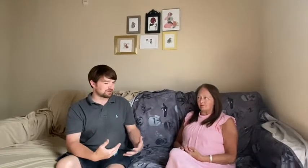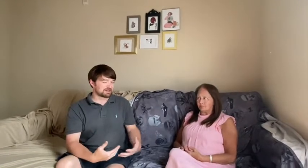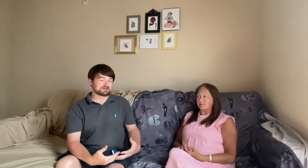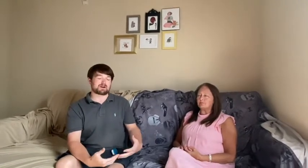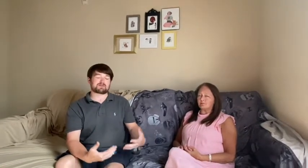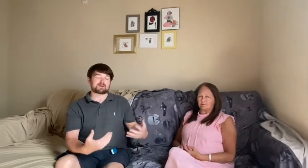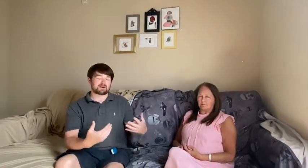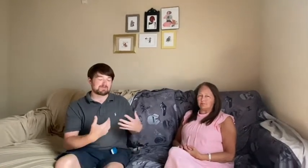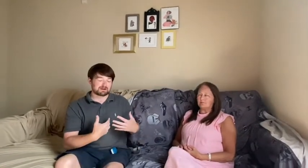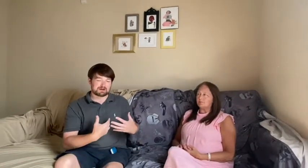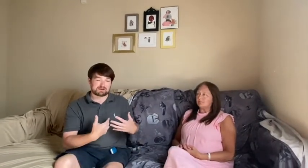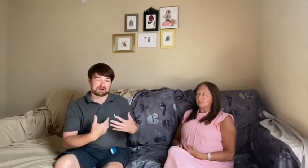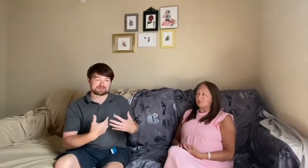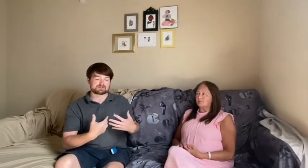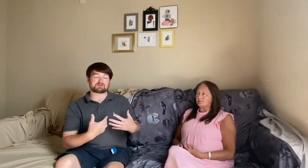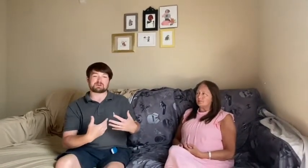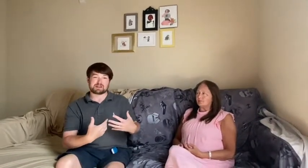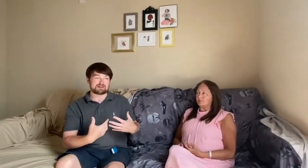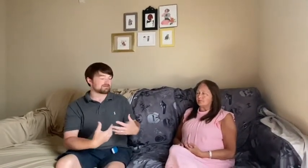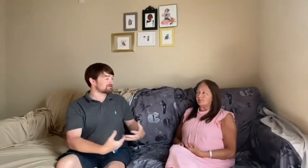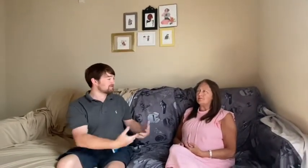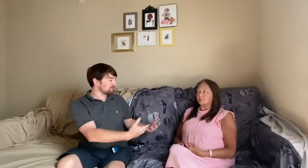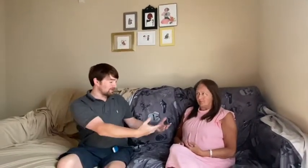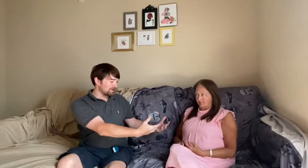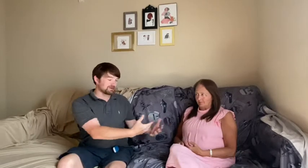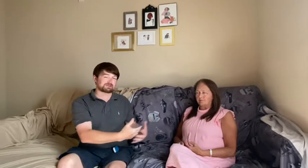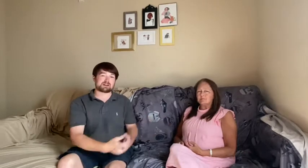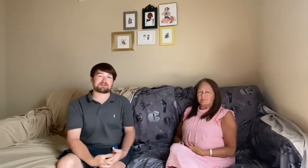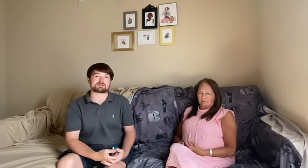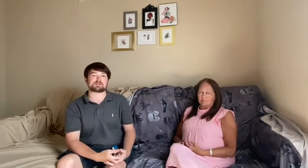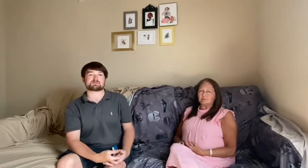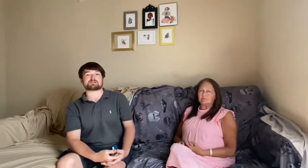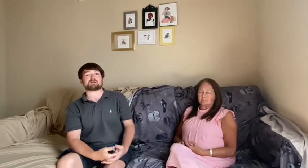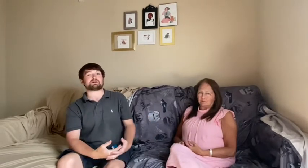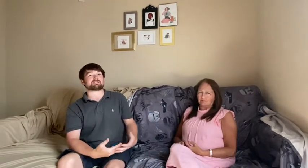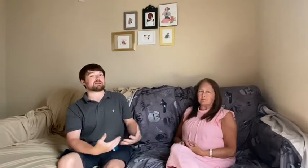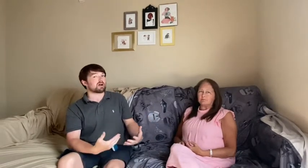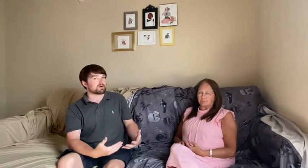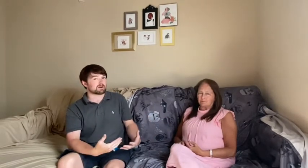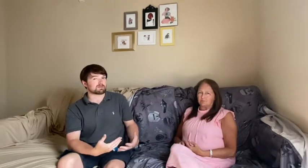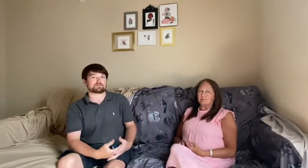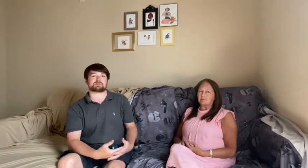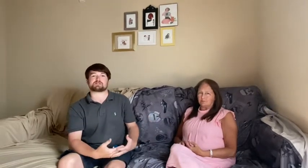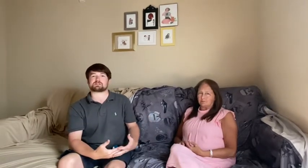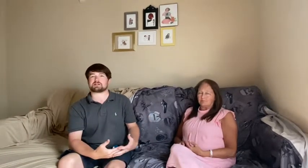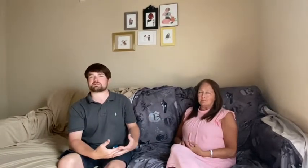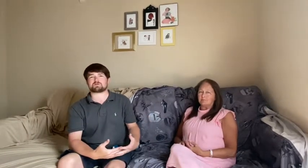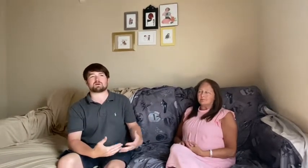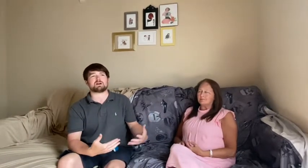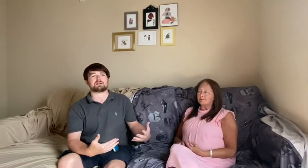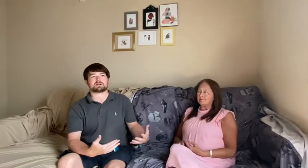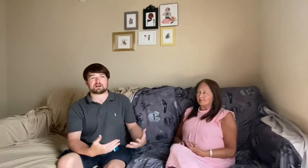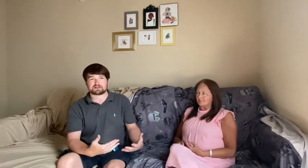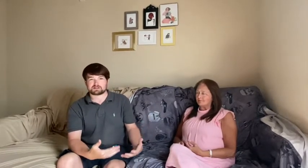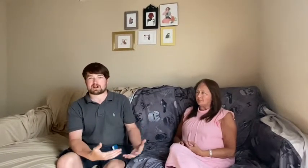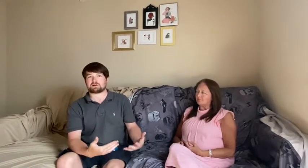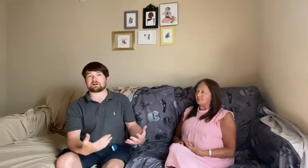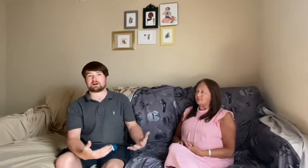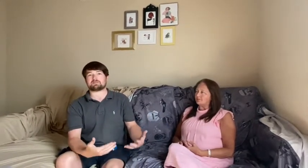frequently, my grandparents were deaf, her parents are deaf. She's what's known as a CODA, which just stands for a child of